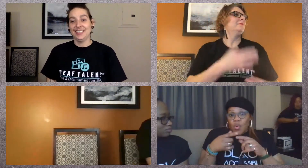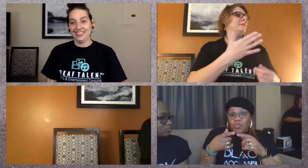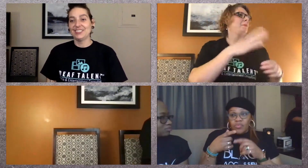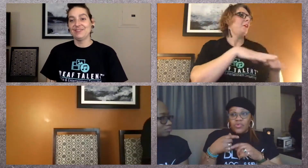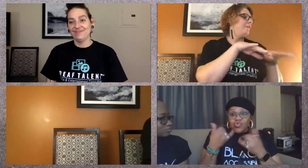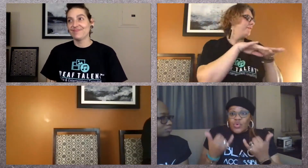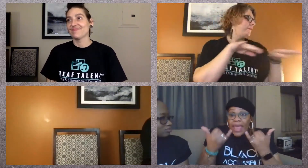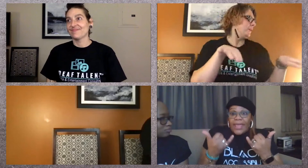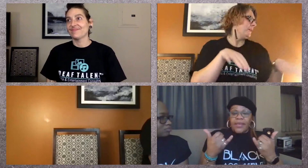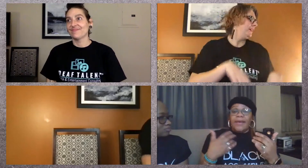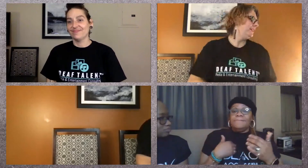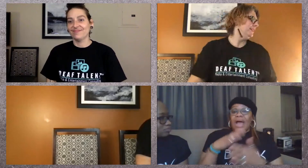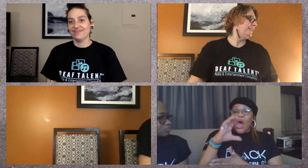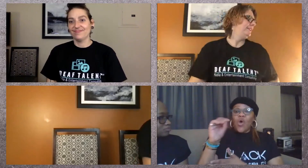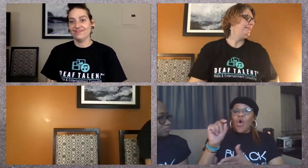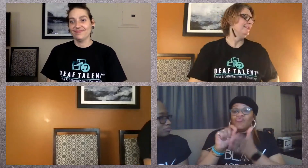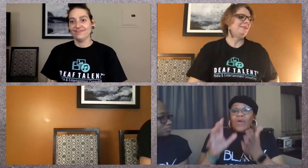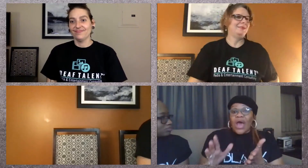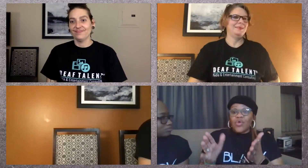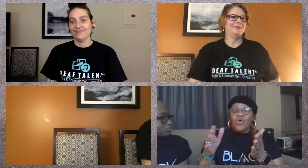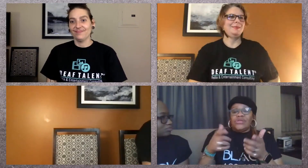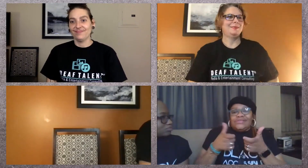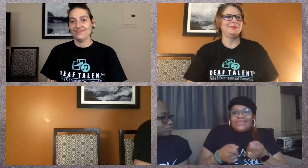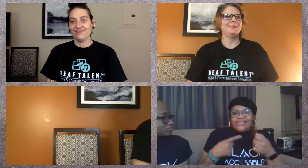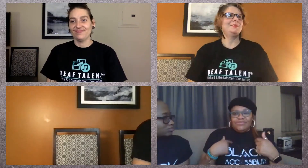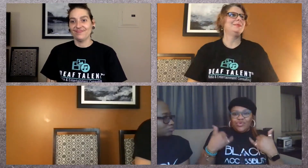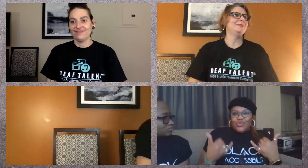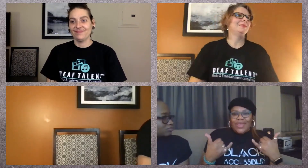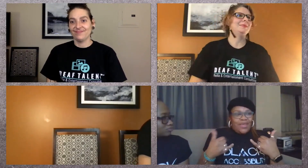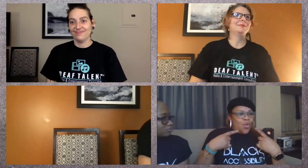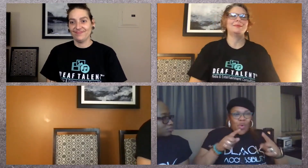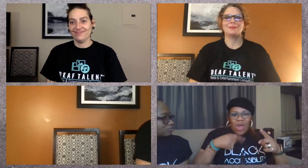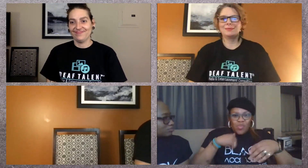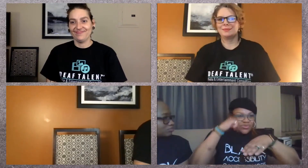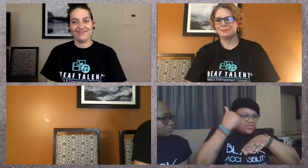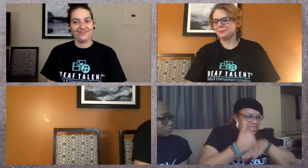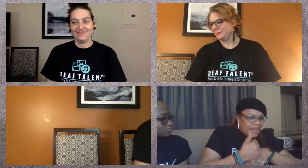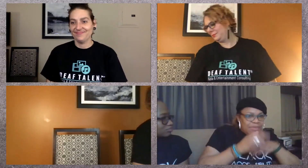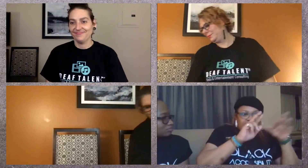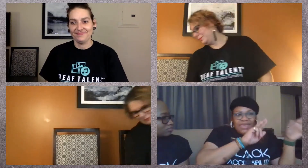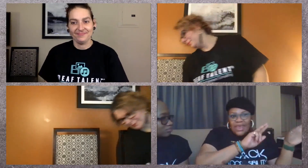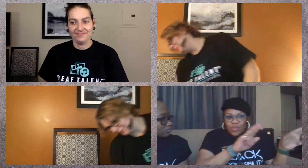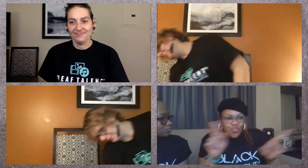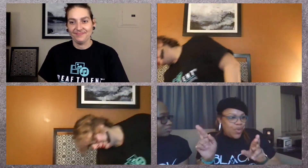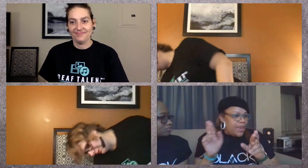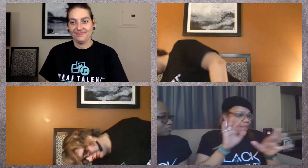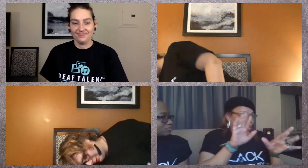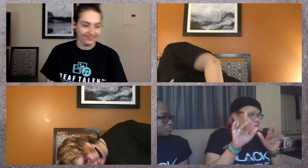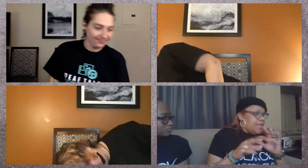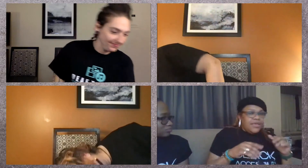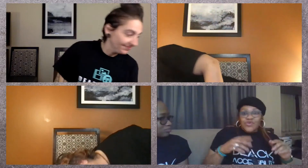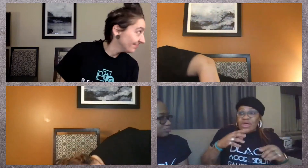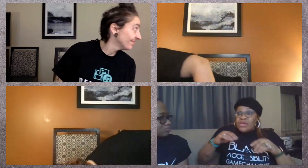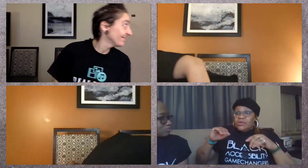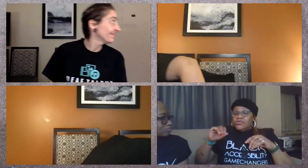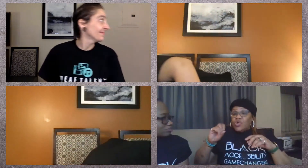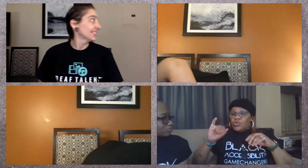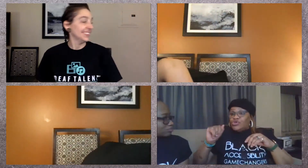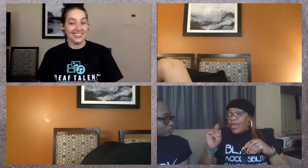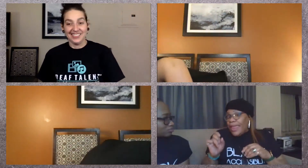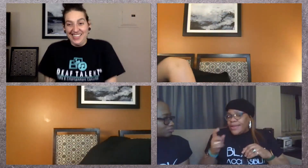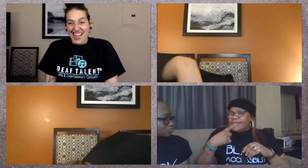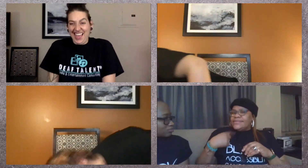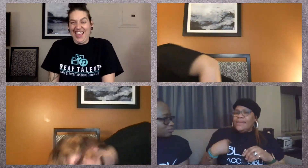can't. But today, my co-writer texted me today while I was setting up everything here,